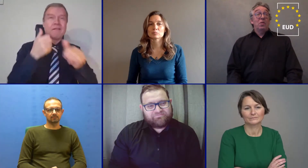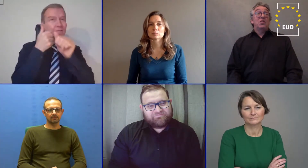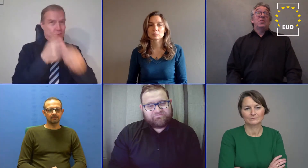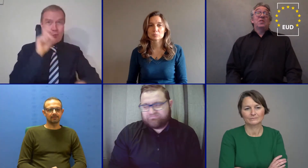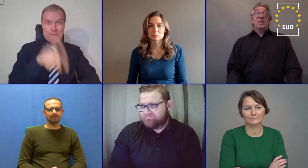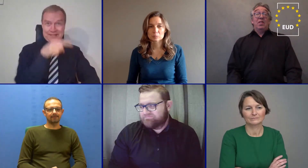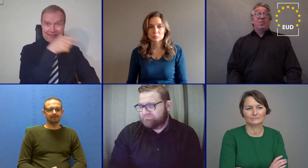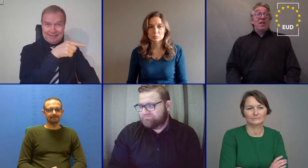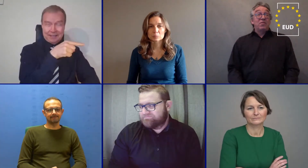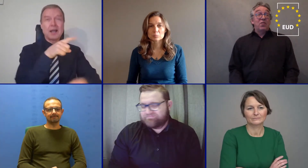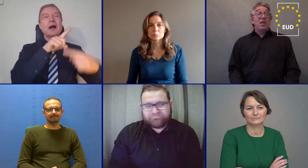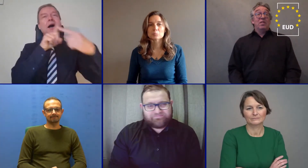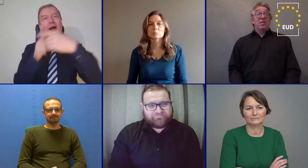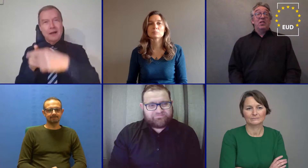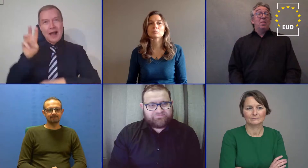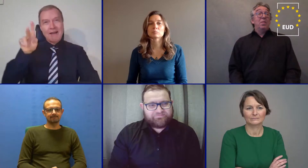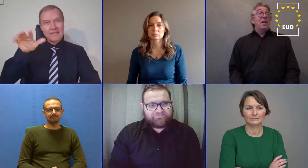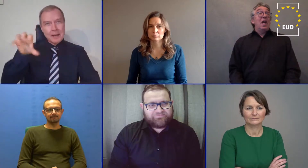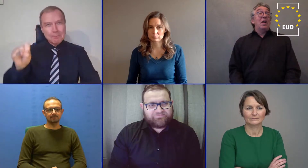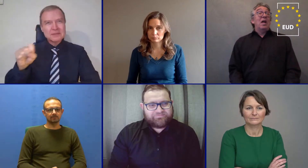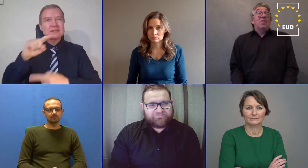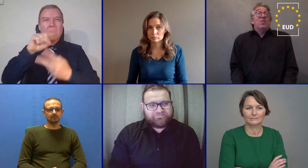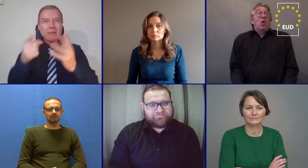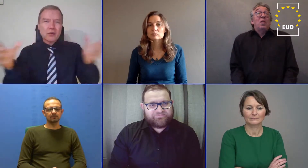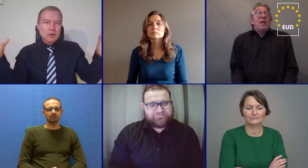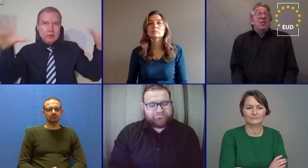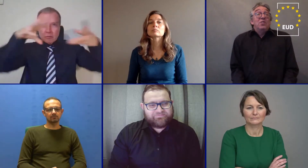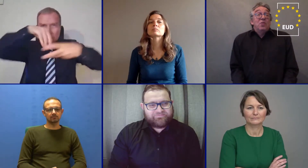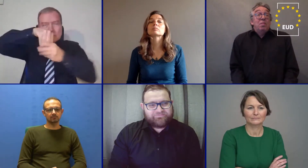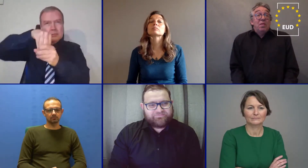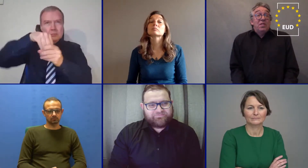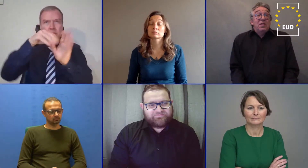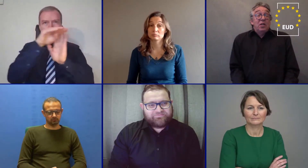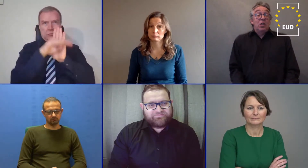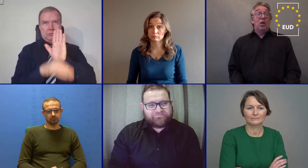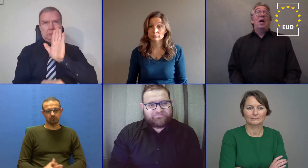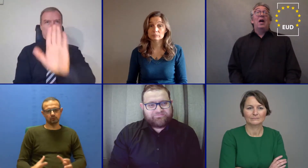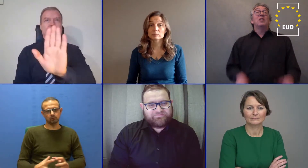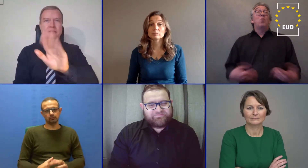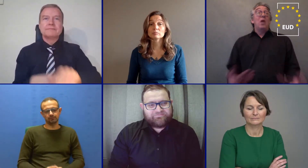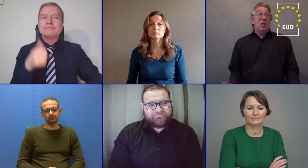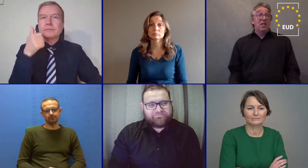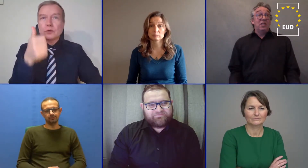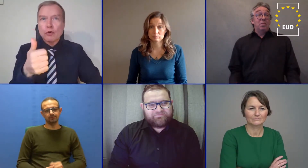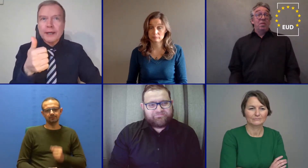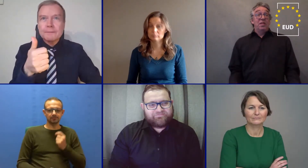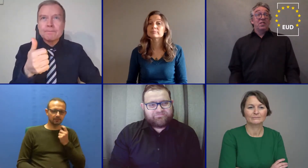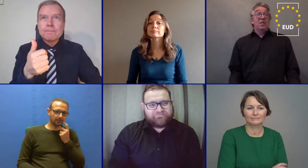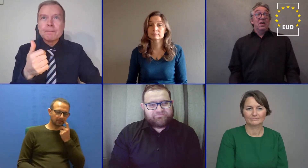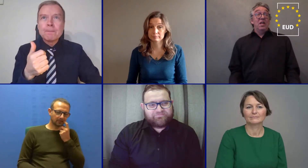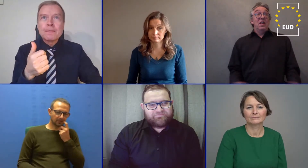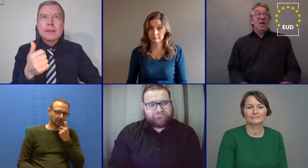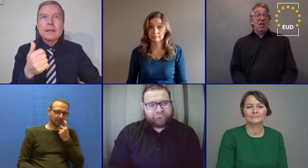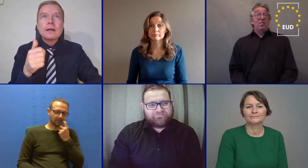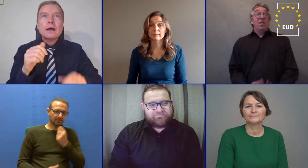Governments that have ratified the CRPD have an obligation to implement it, as well as implement the